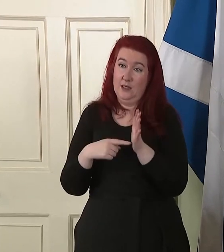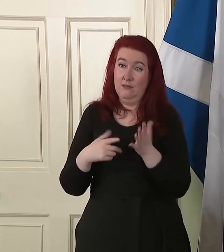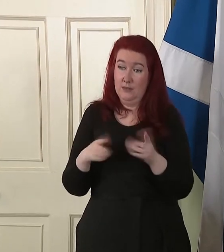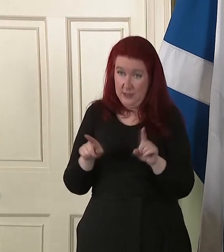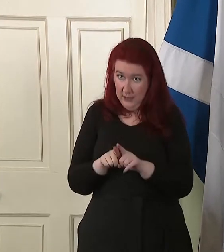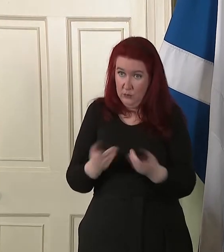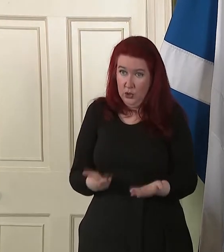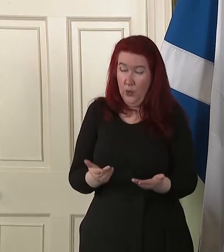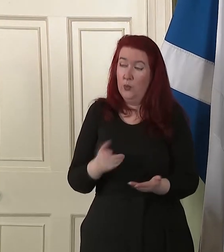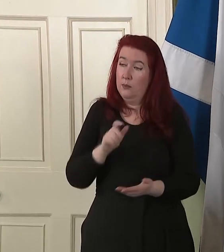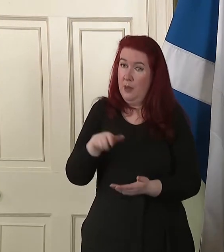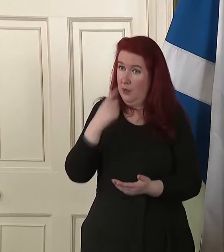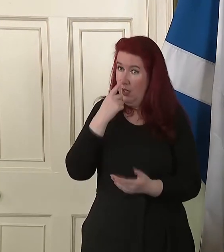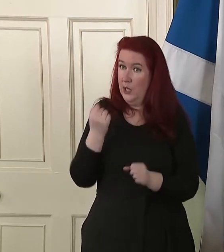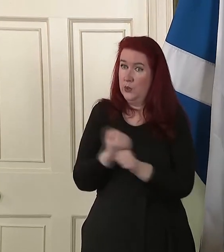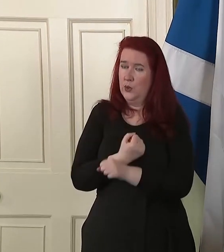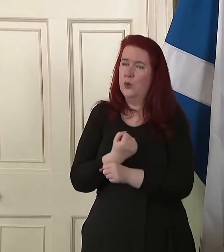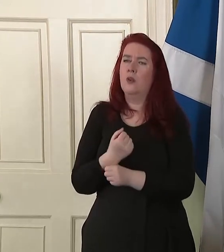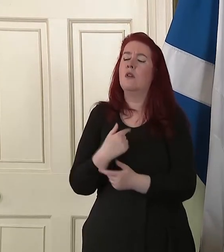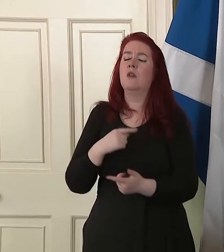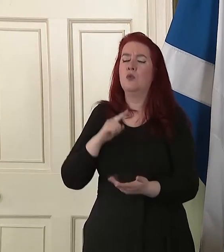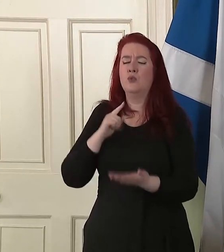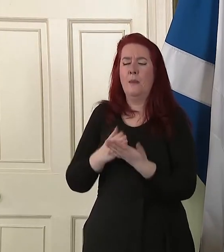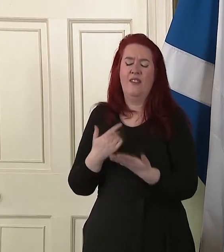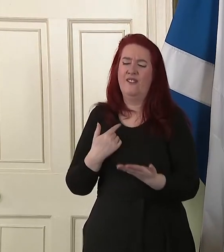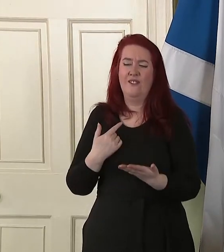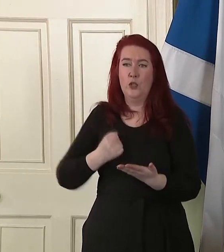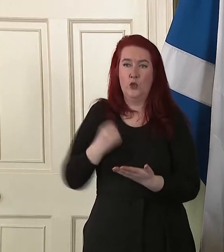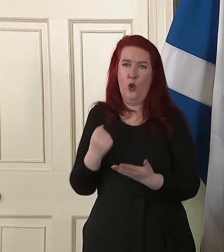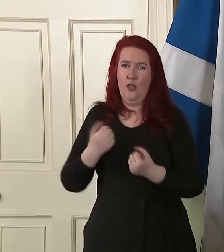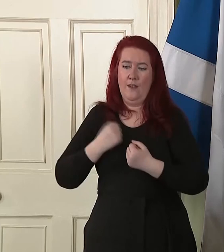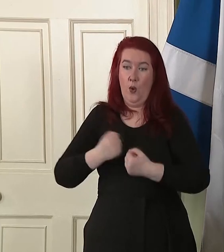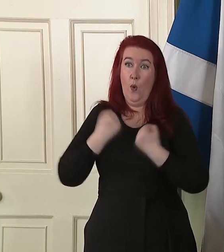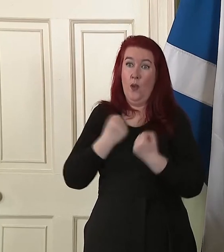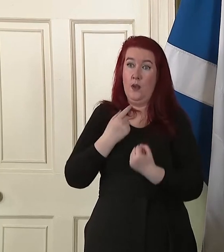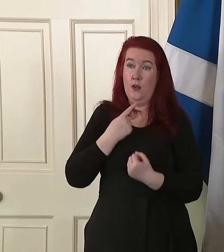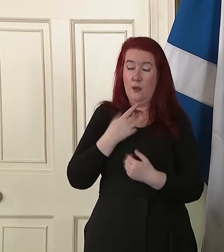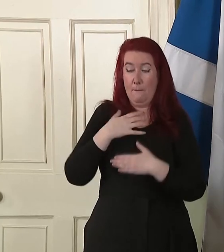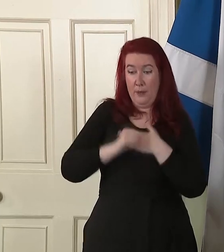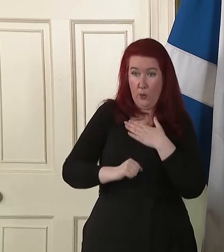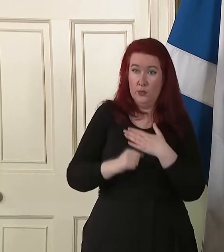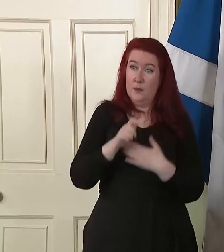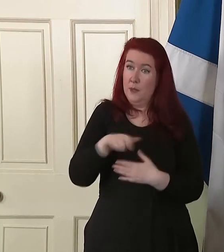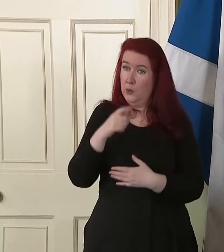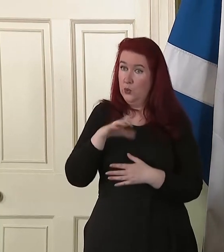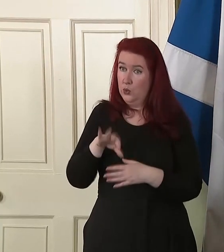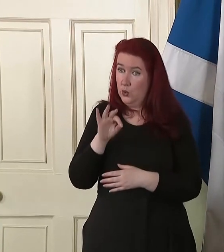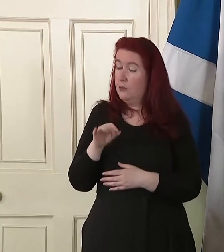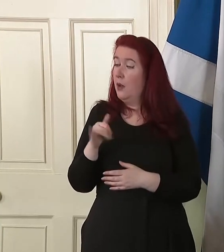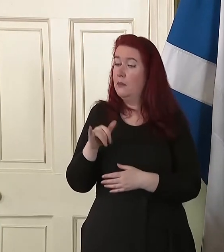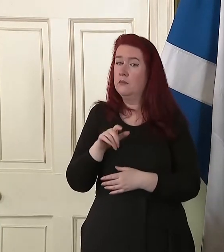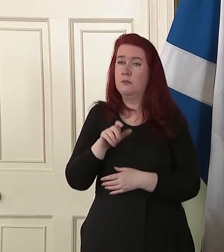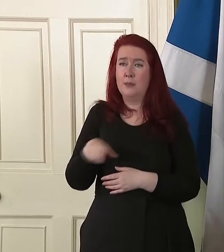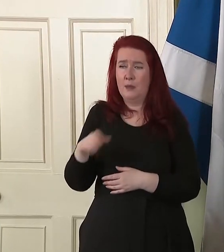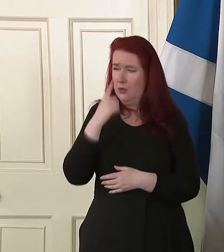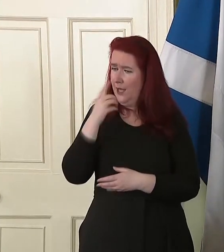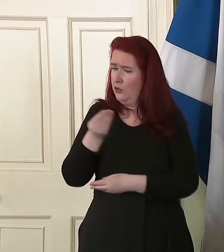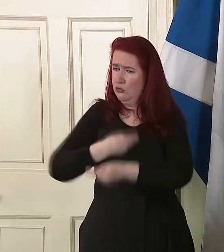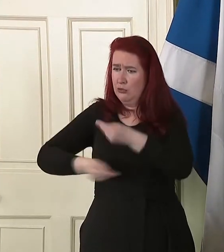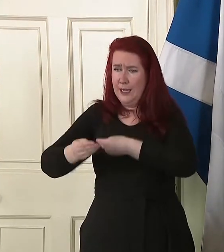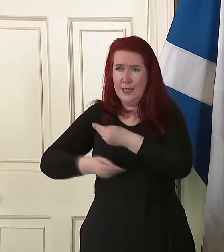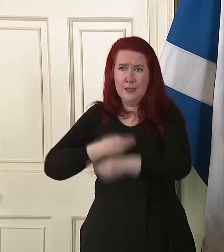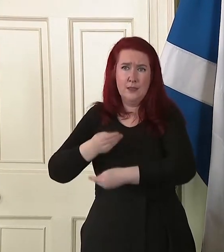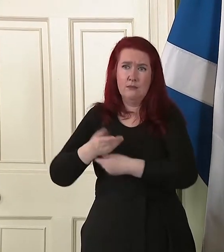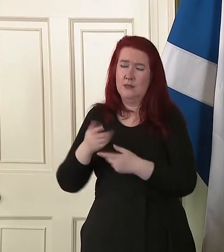now. I don't believe that when Scotland has its own pound, people would choose that, but people can choose to trade in different